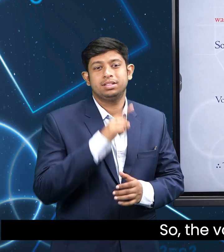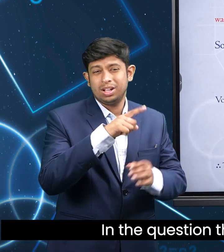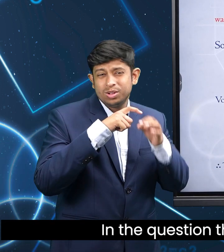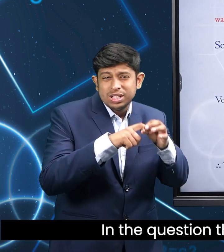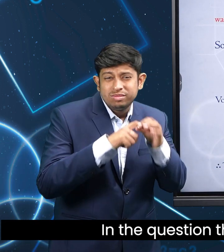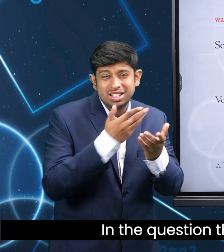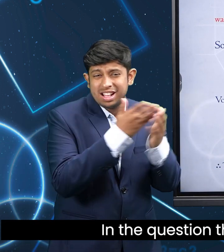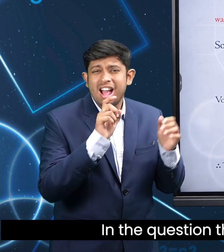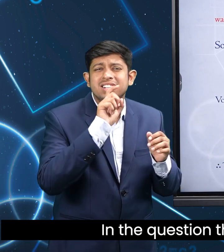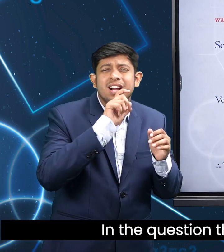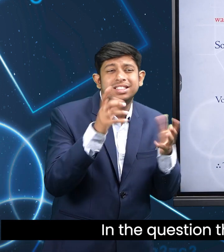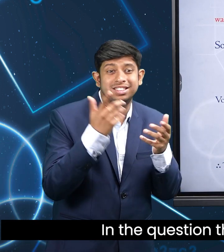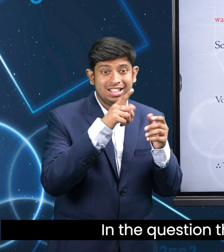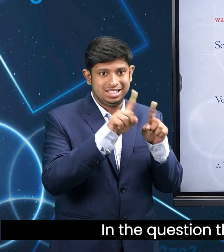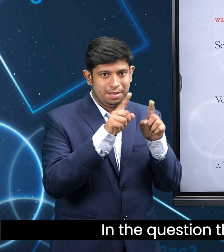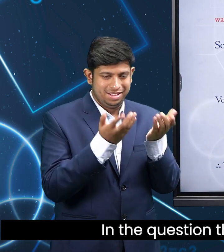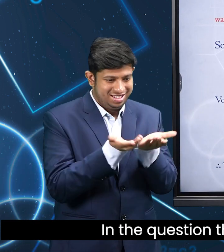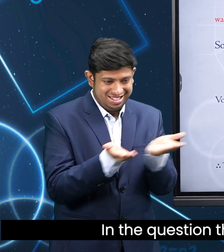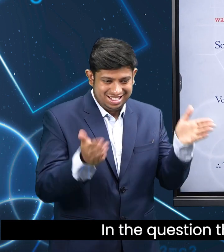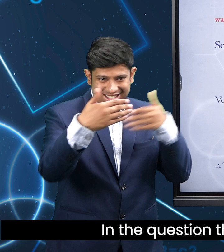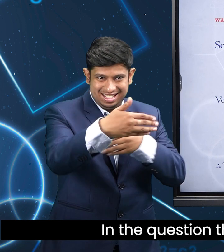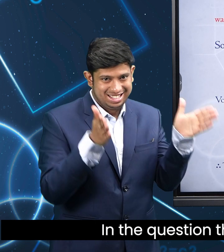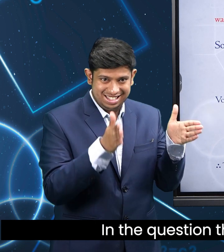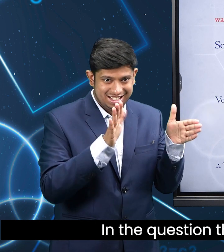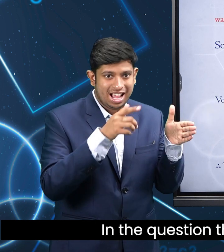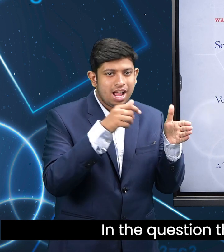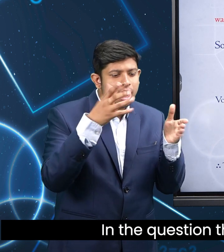In the question, they have asked to find the volume in liters.